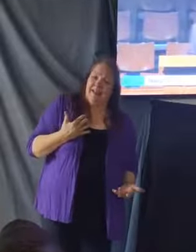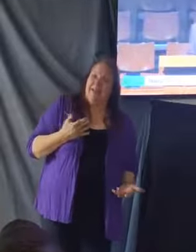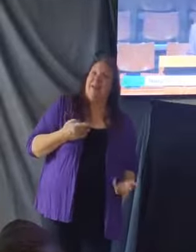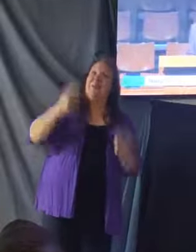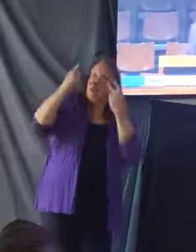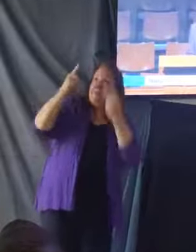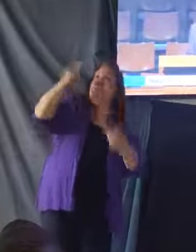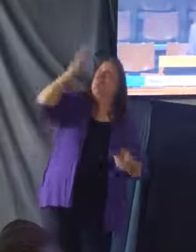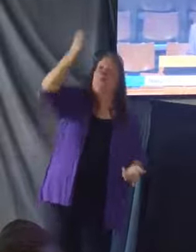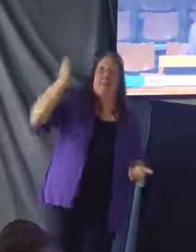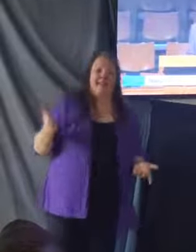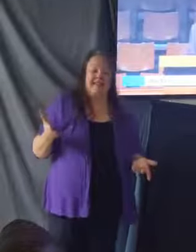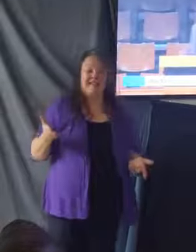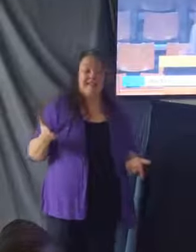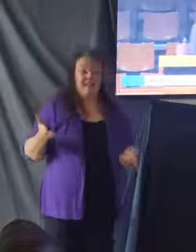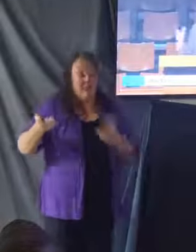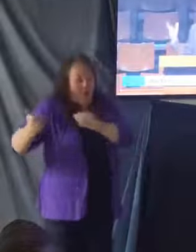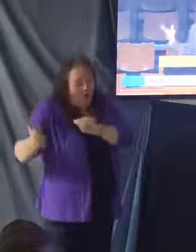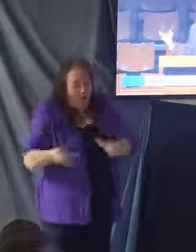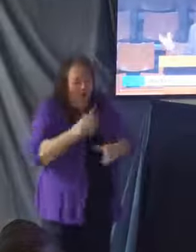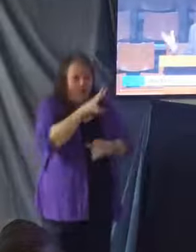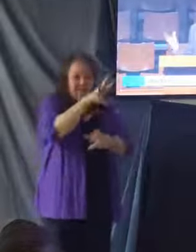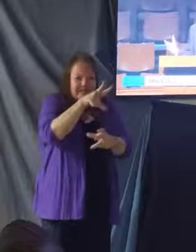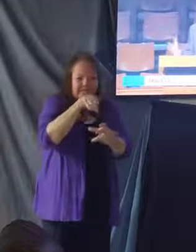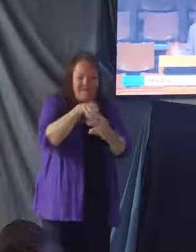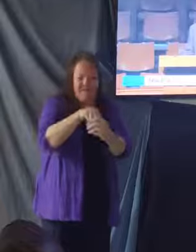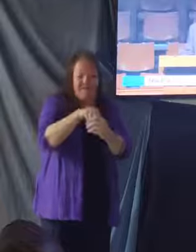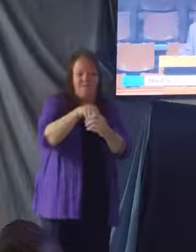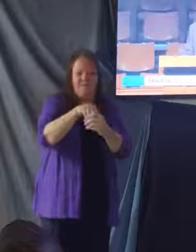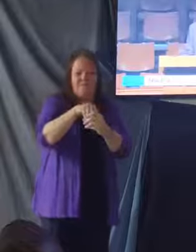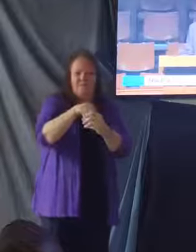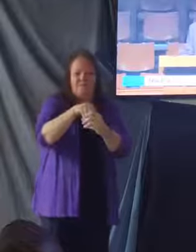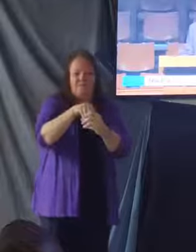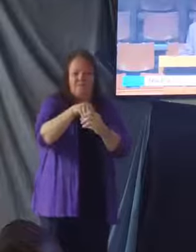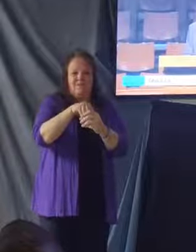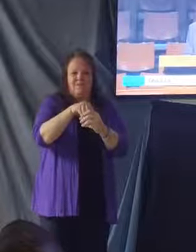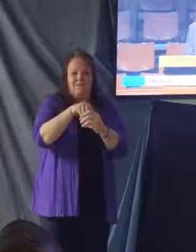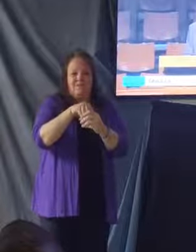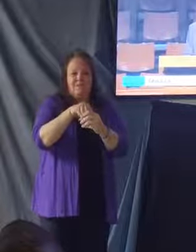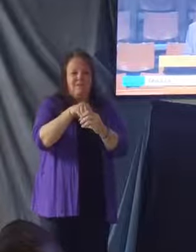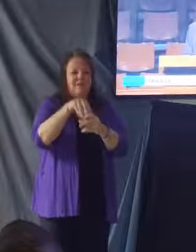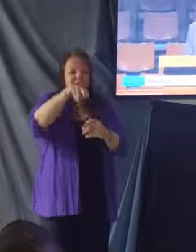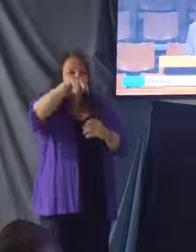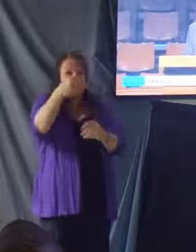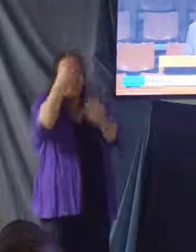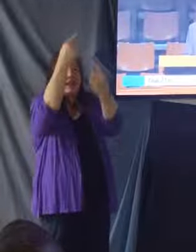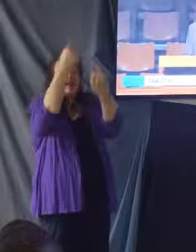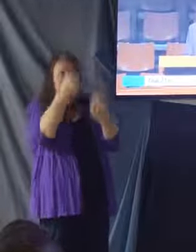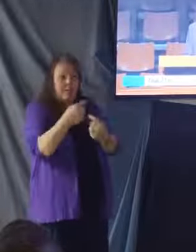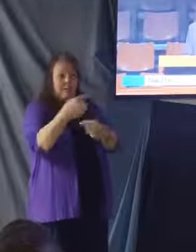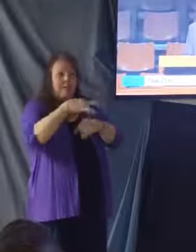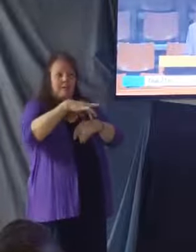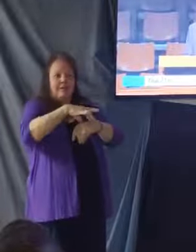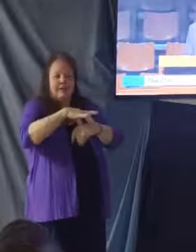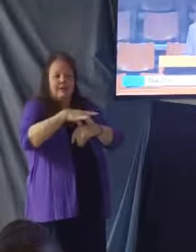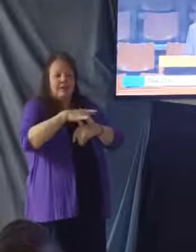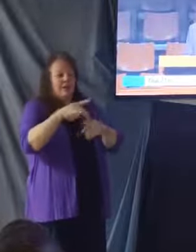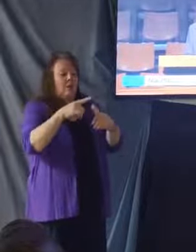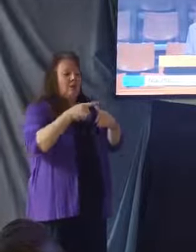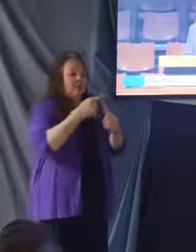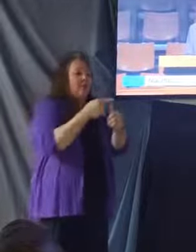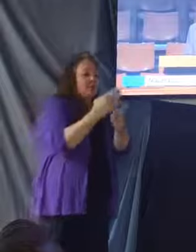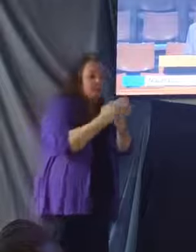revealed. All that's involved in the second coming of Christ, whether we talk about the